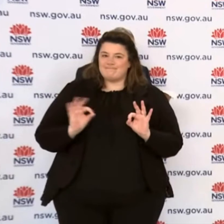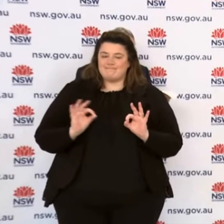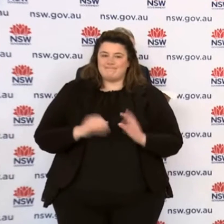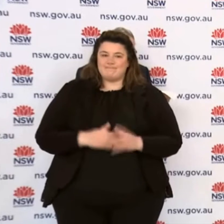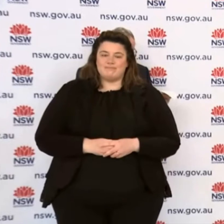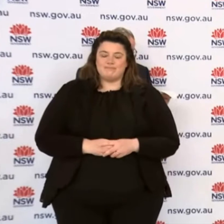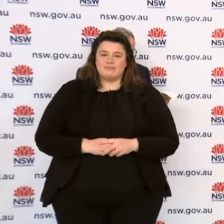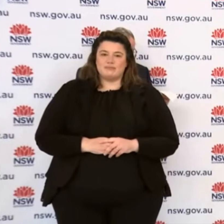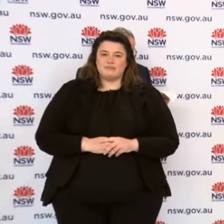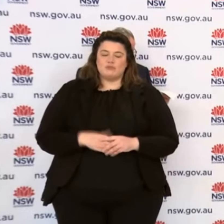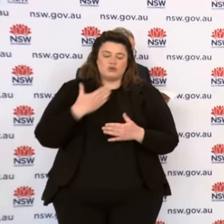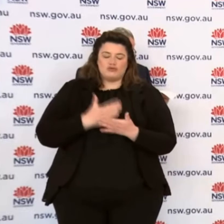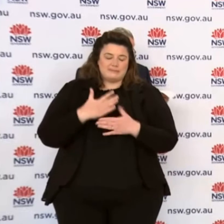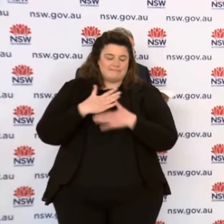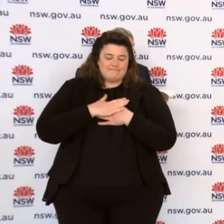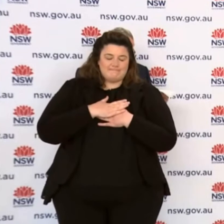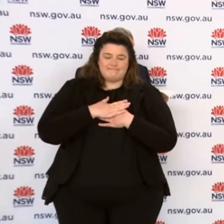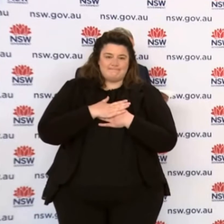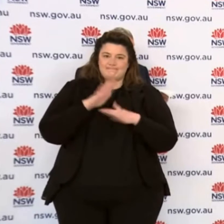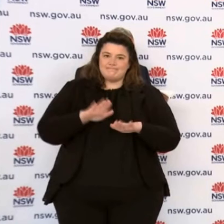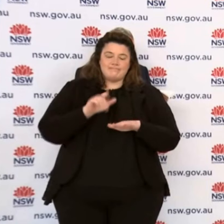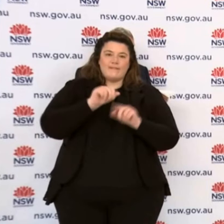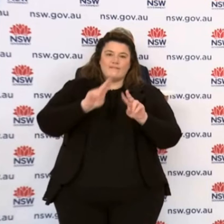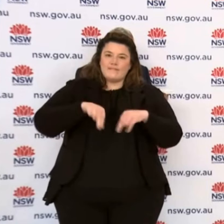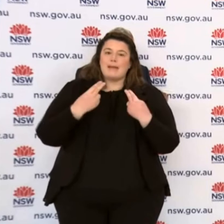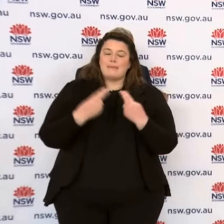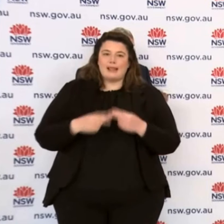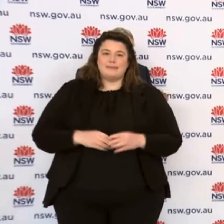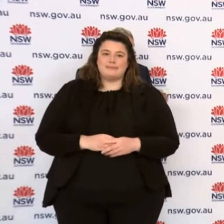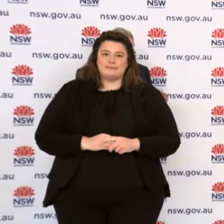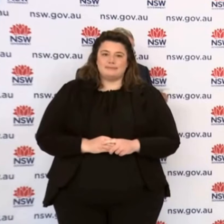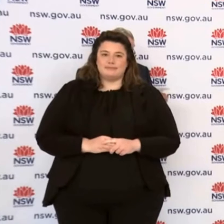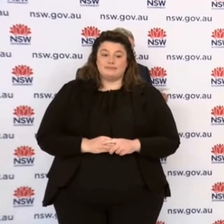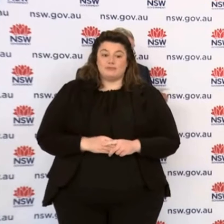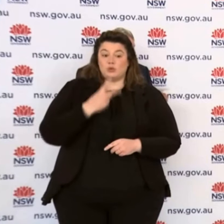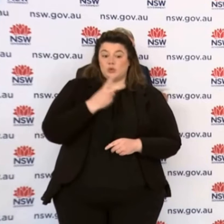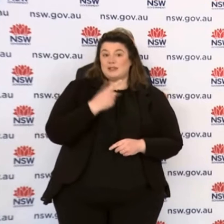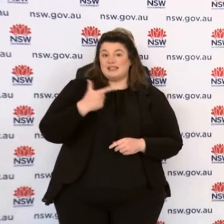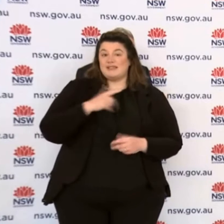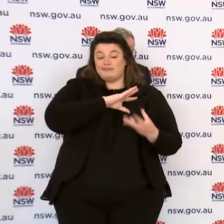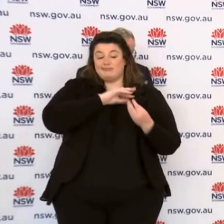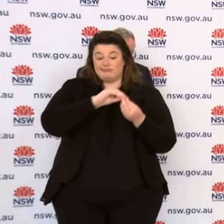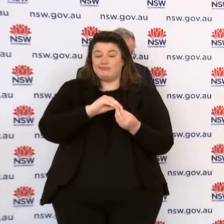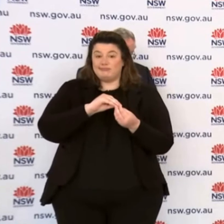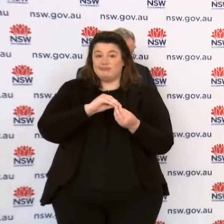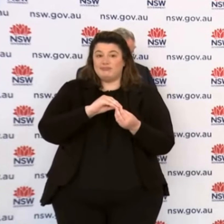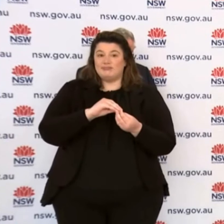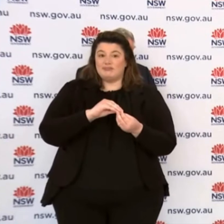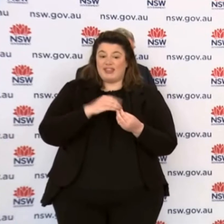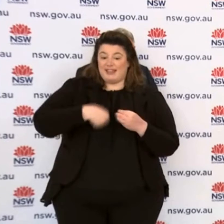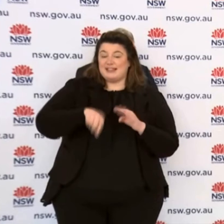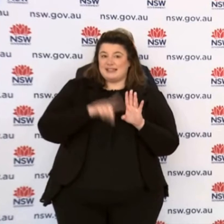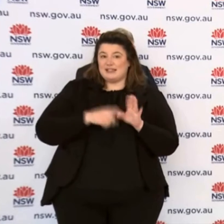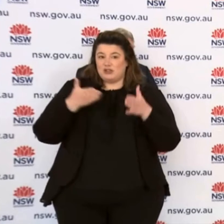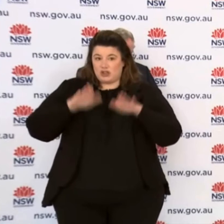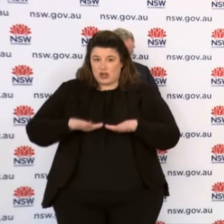sincere sympathies to their loved ones. There have now been 27 COVID-related deaths during the current outbreak and 84